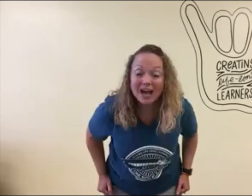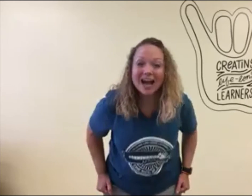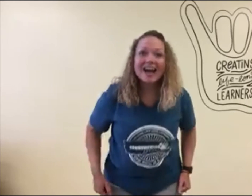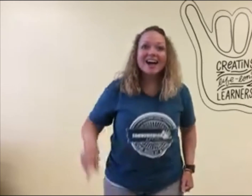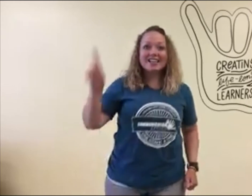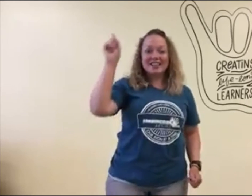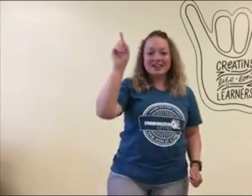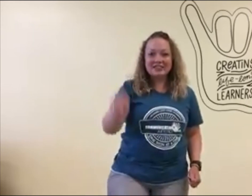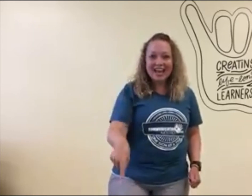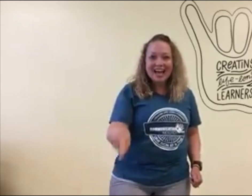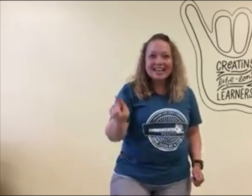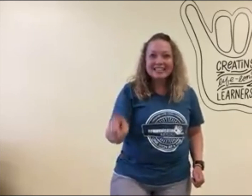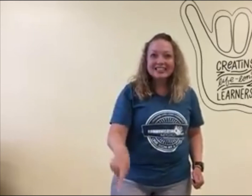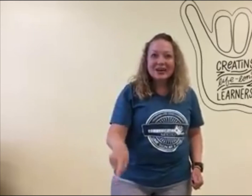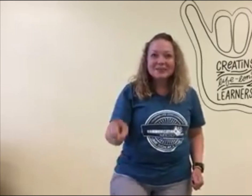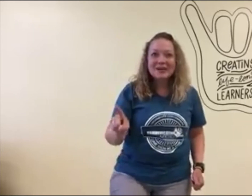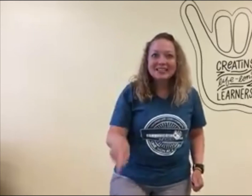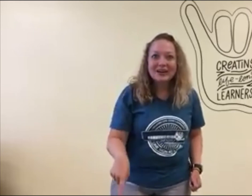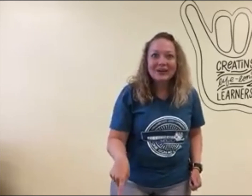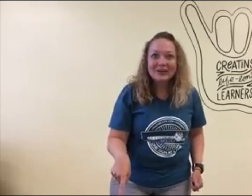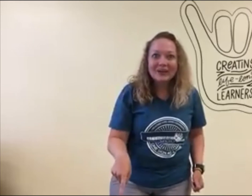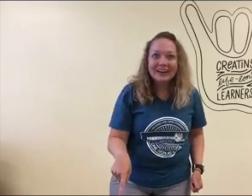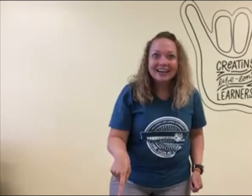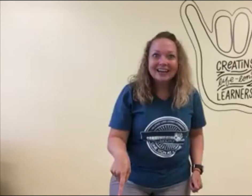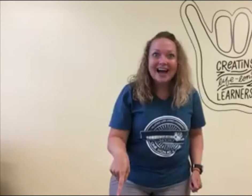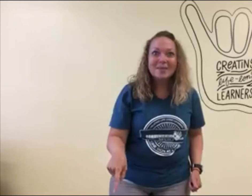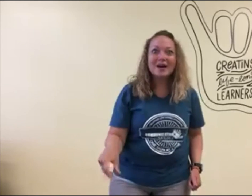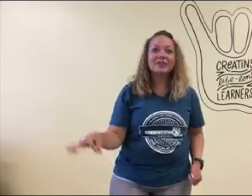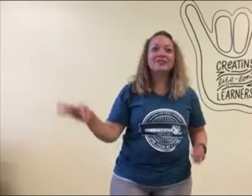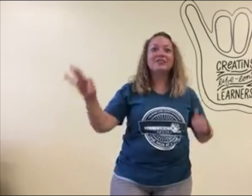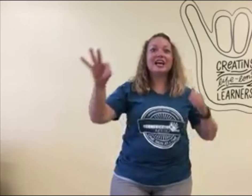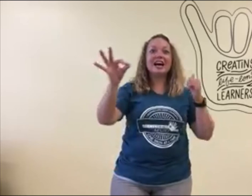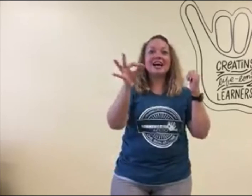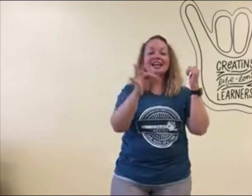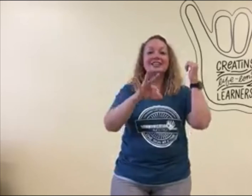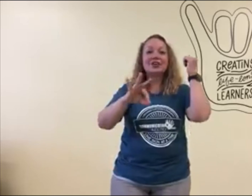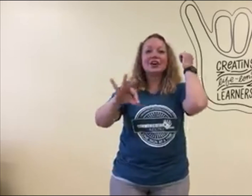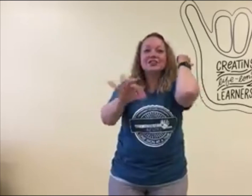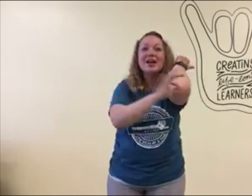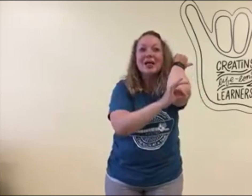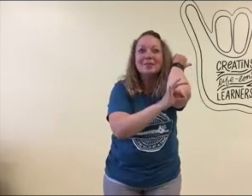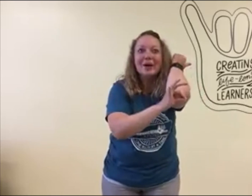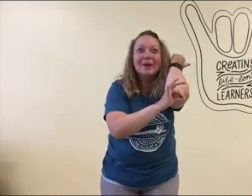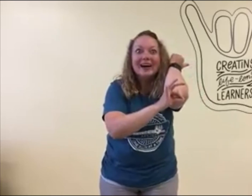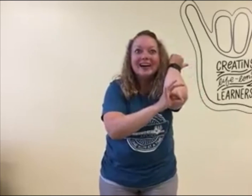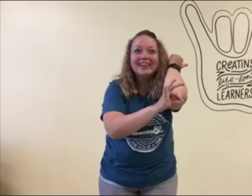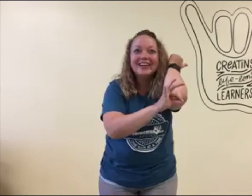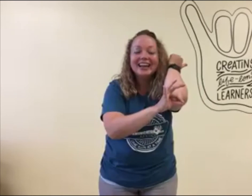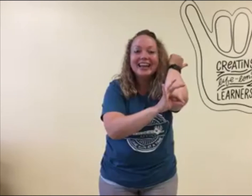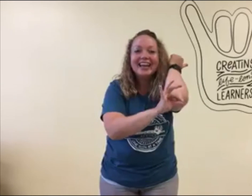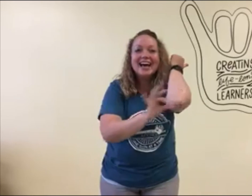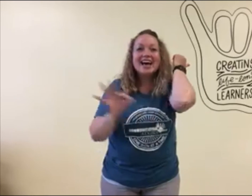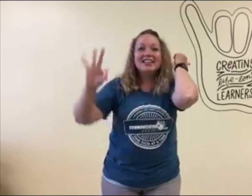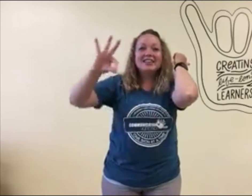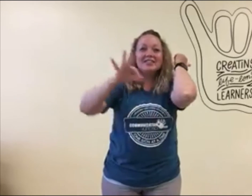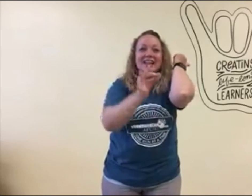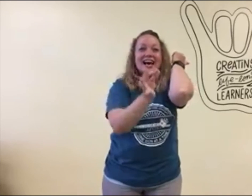The fly is on my toe. How about the fly is on your elbow? You ready? The fly is on